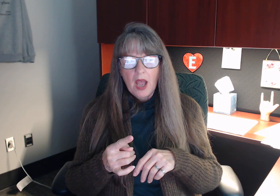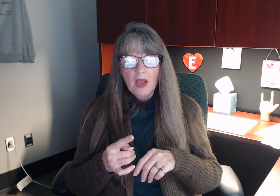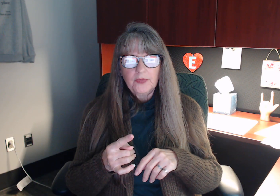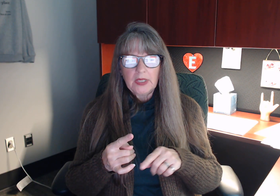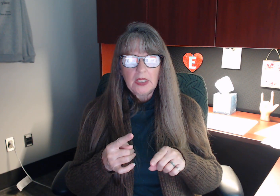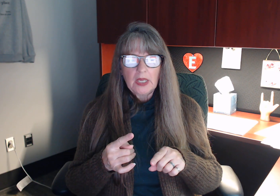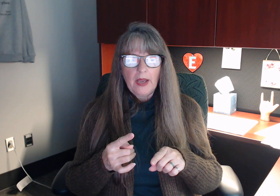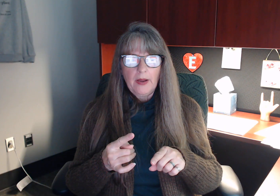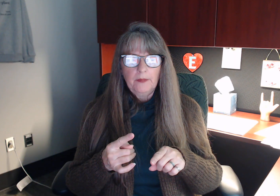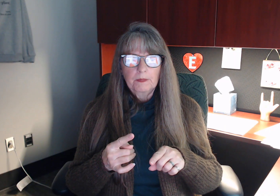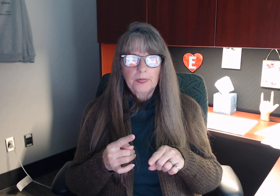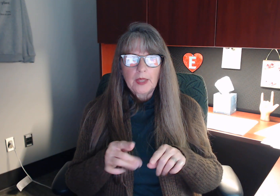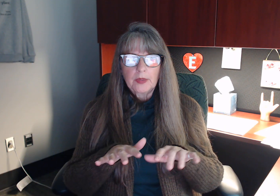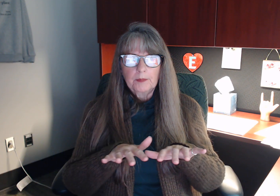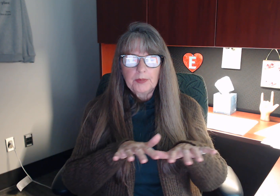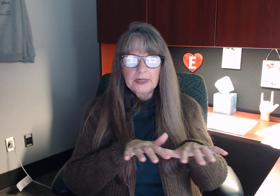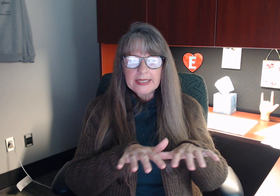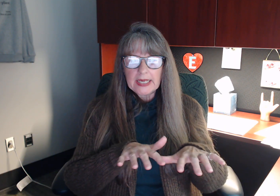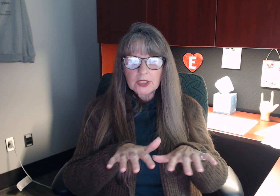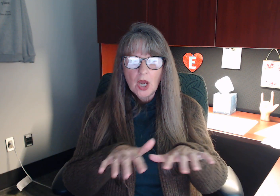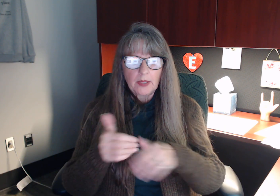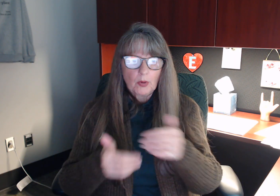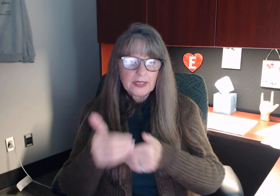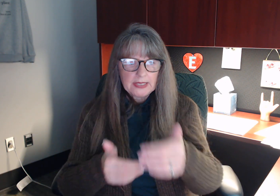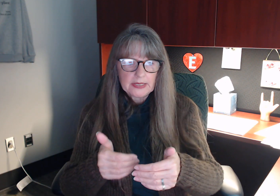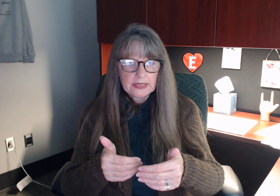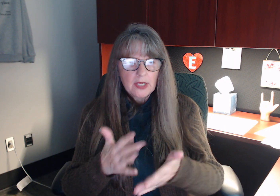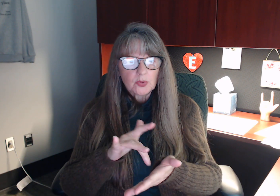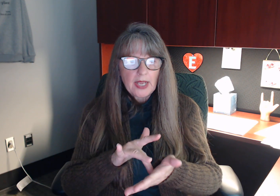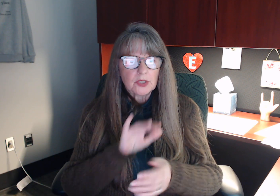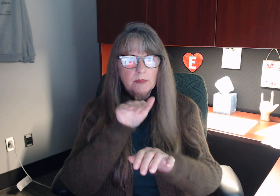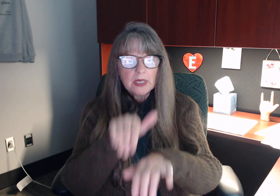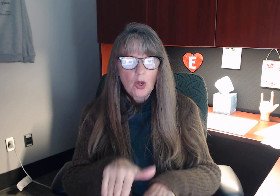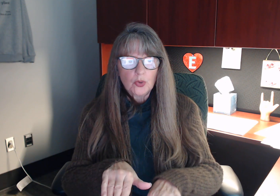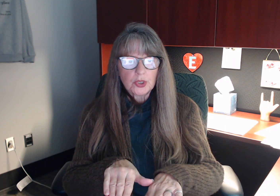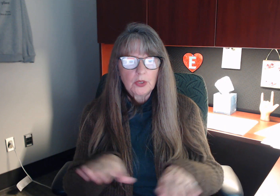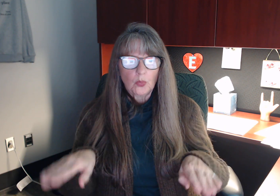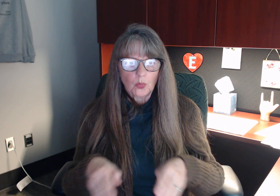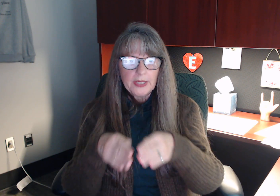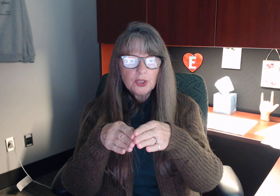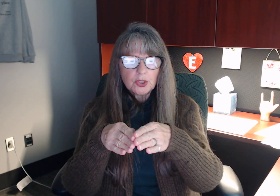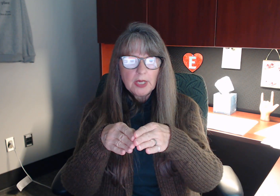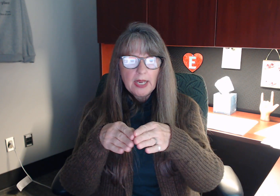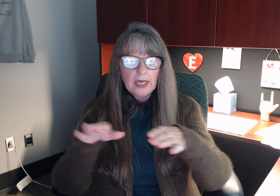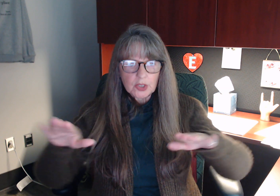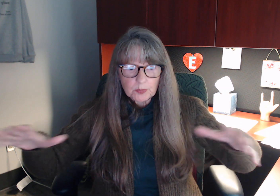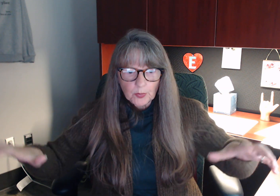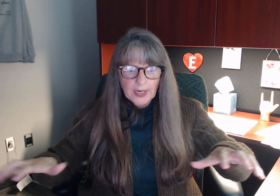of the plate tectonic processes. So it has mid-ocean ridge, and it spreads